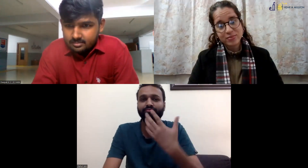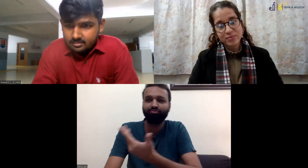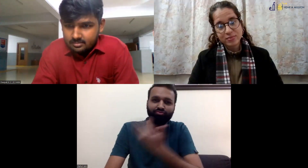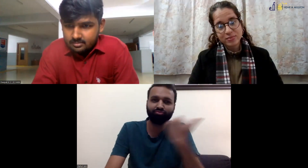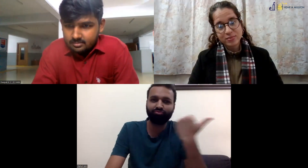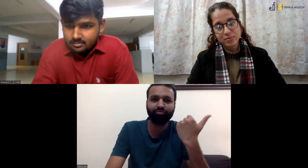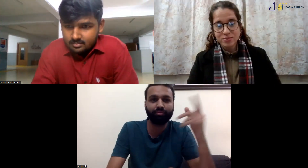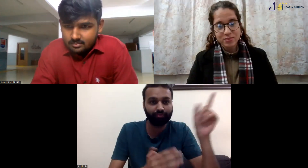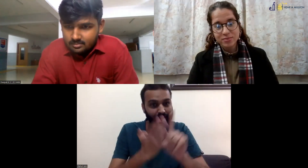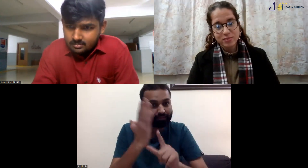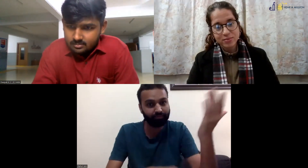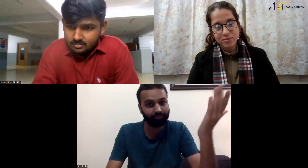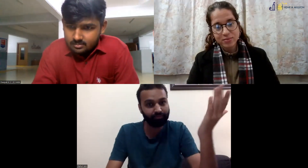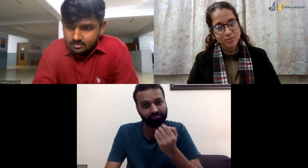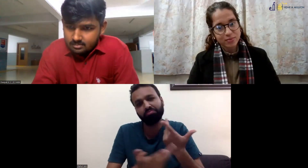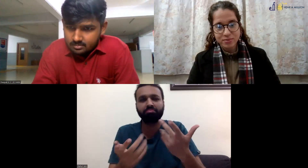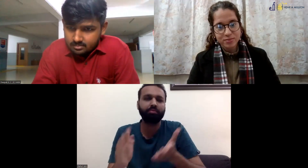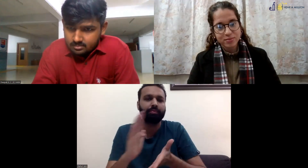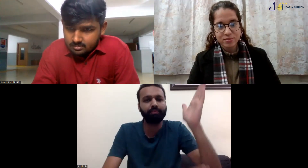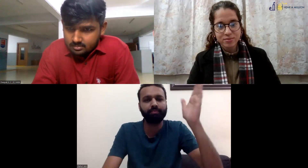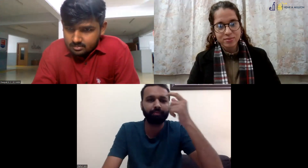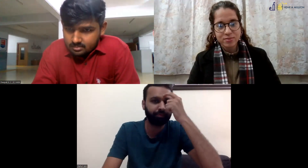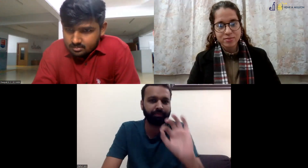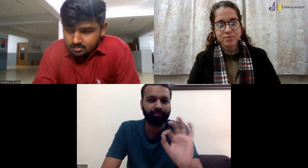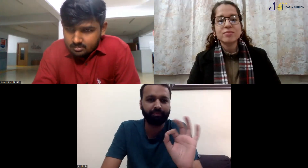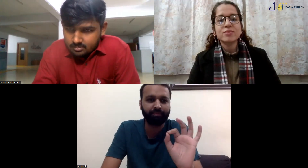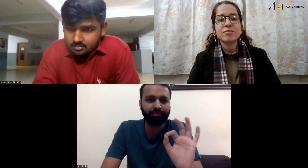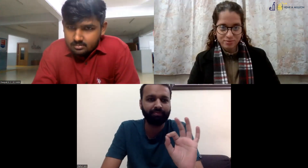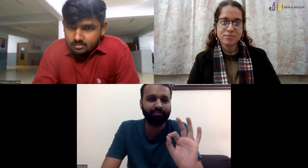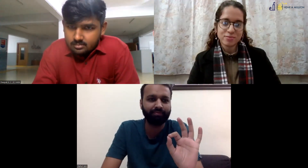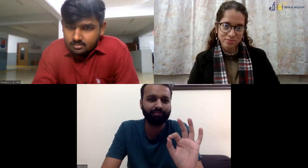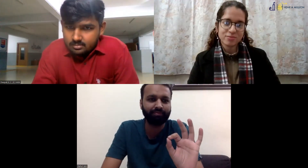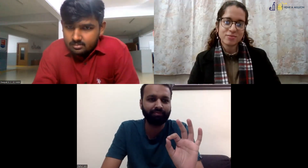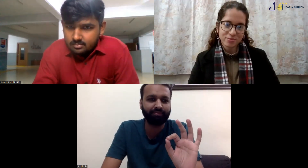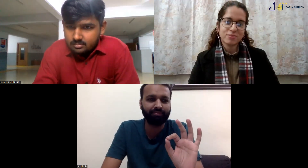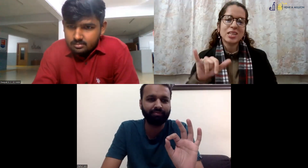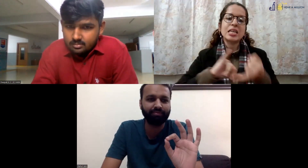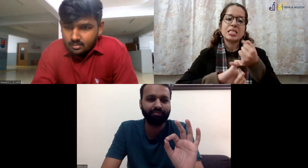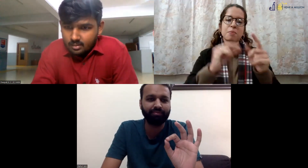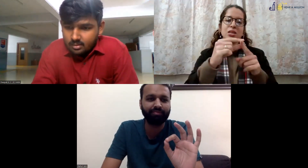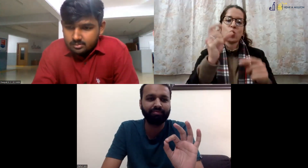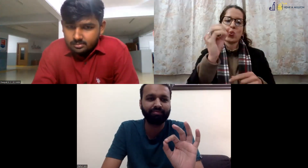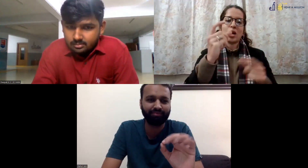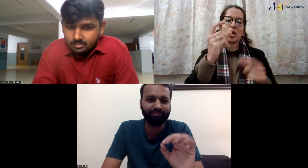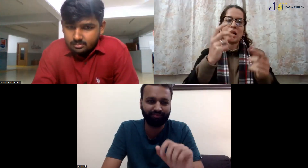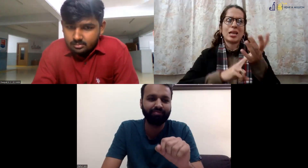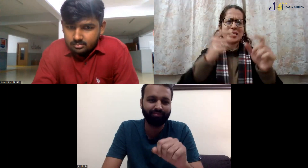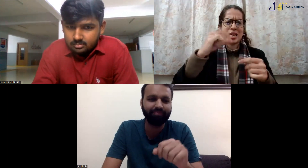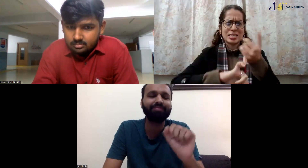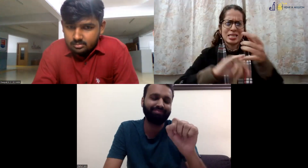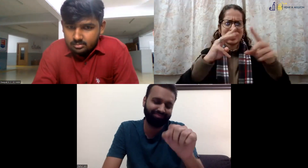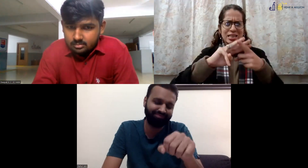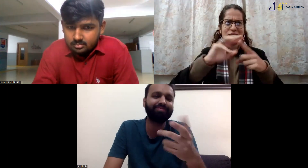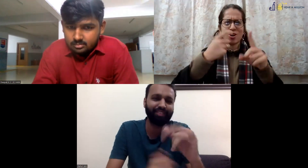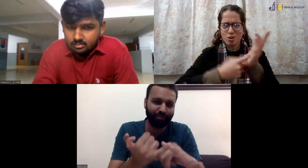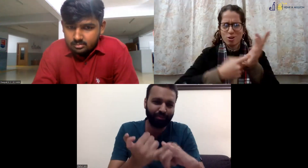So yeah, I was saying, if you have, you know, an uh, an invite from a relative who's someone